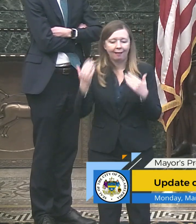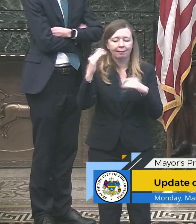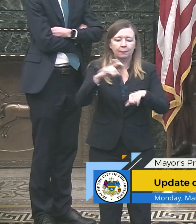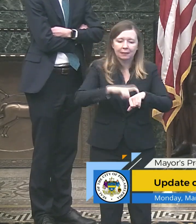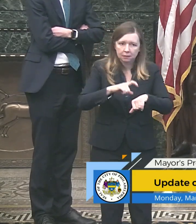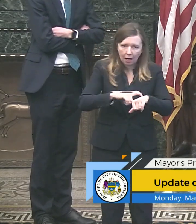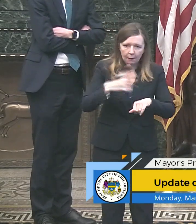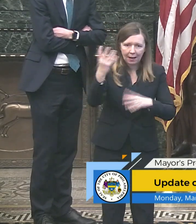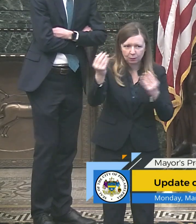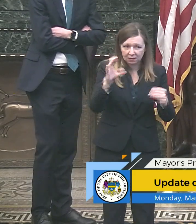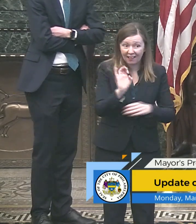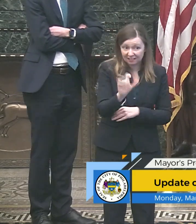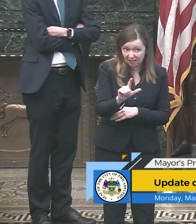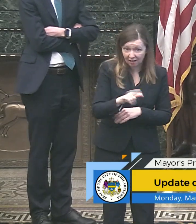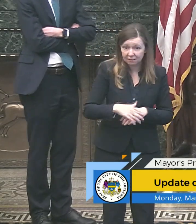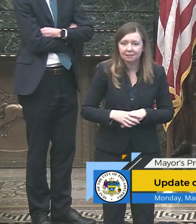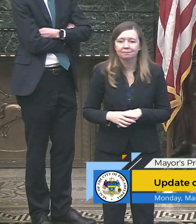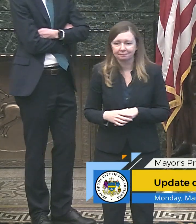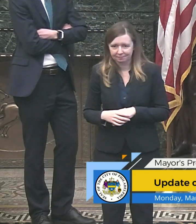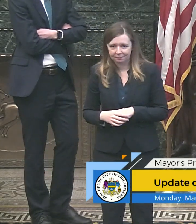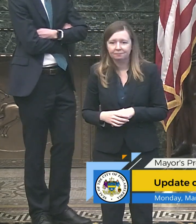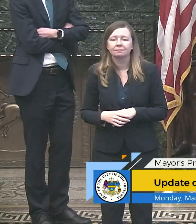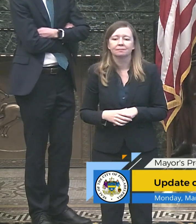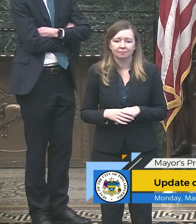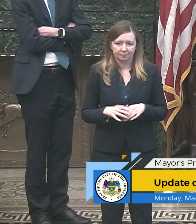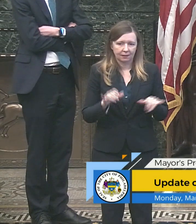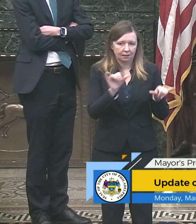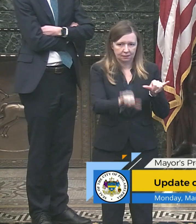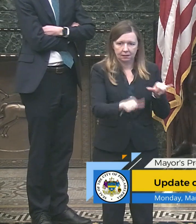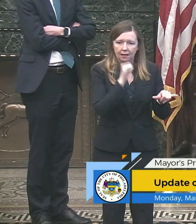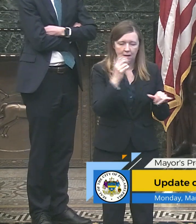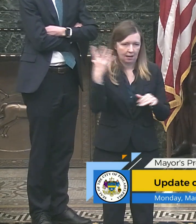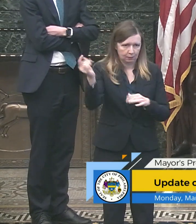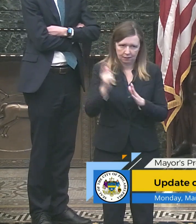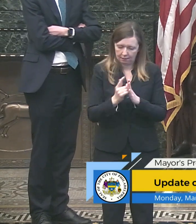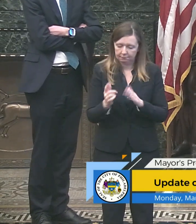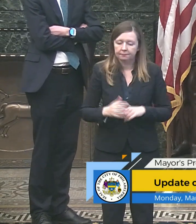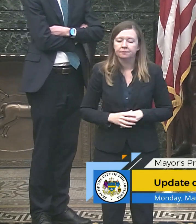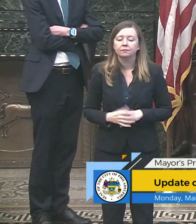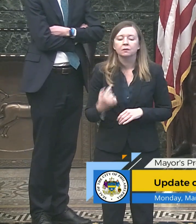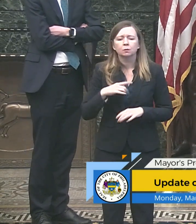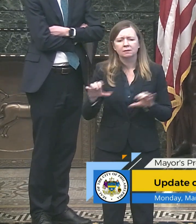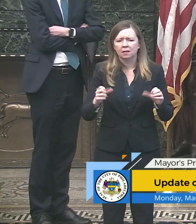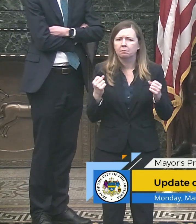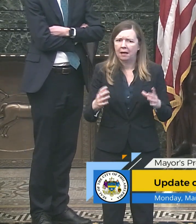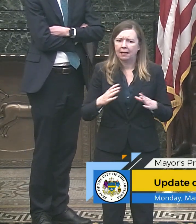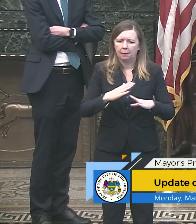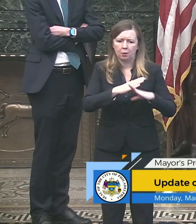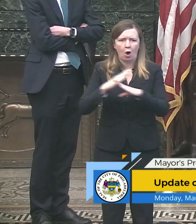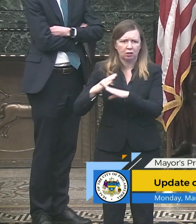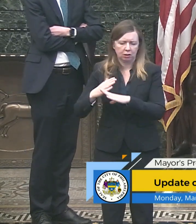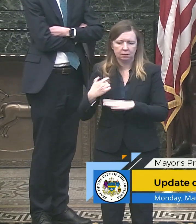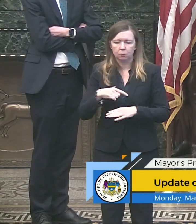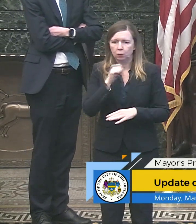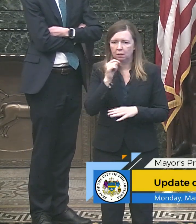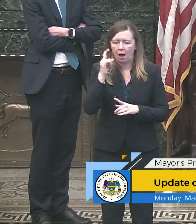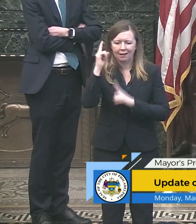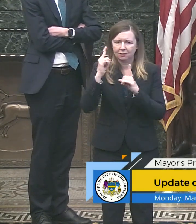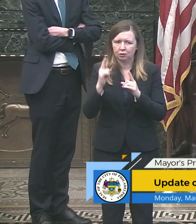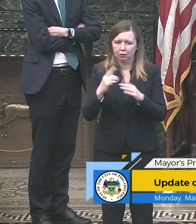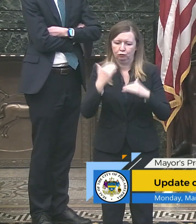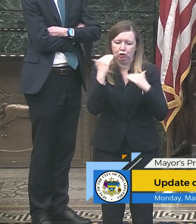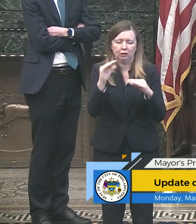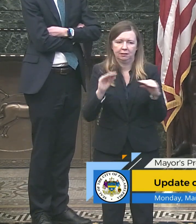time outside of cells? So we've taken a number of precautions within our jails. We are not considering restricted